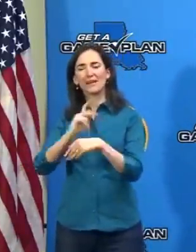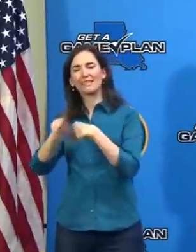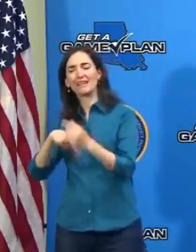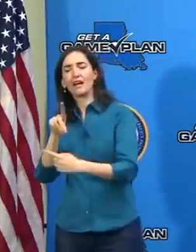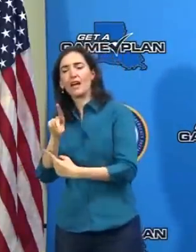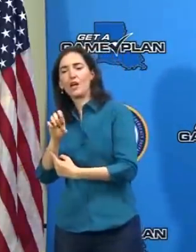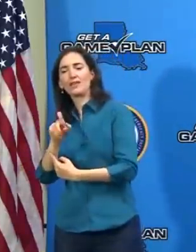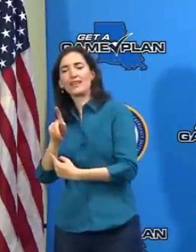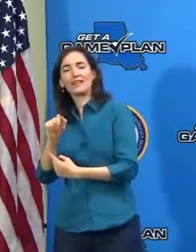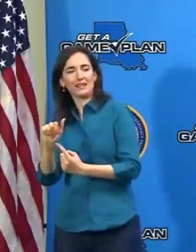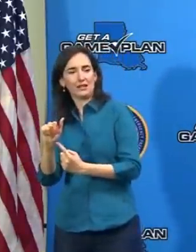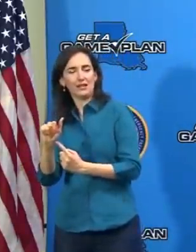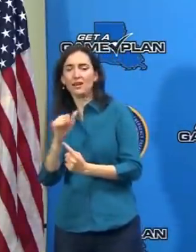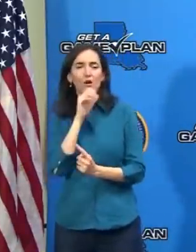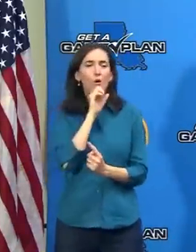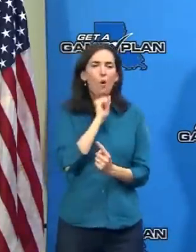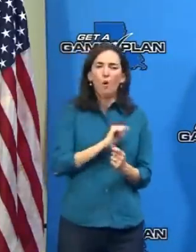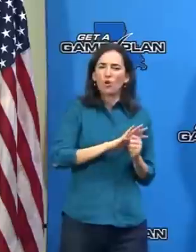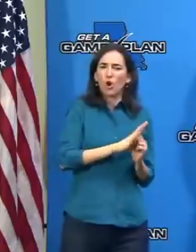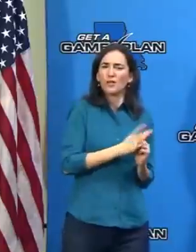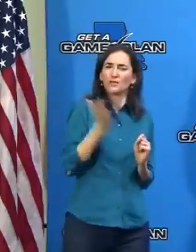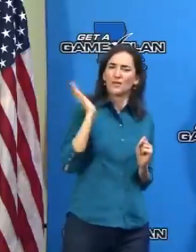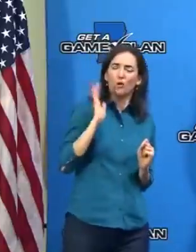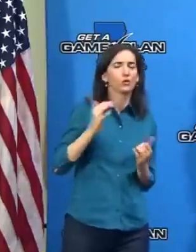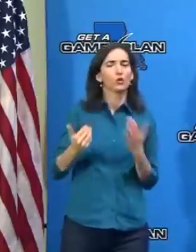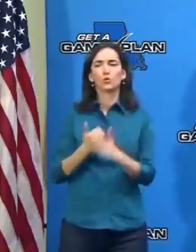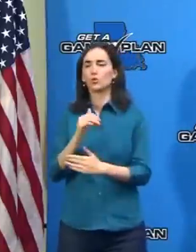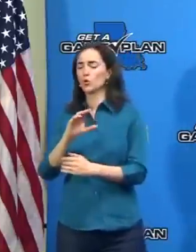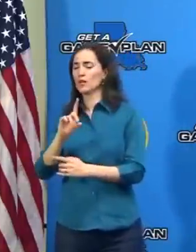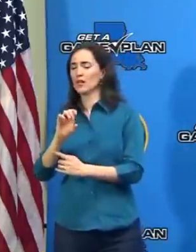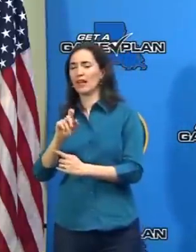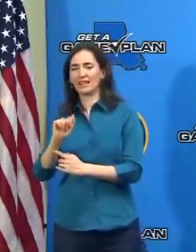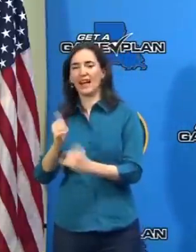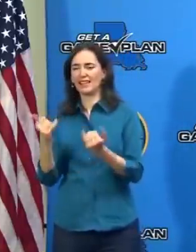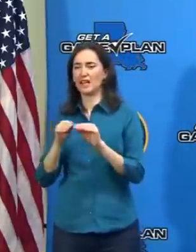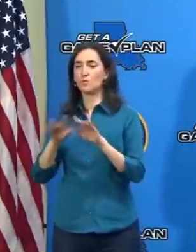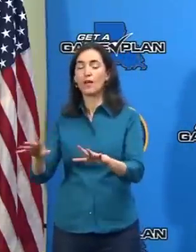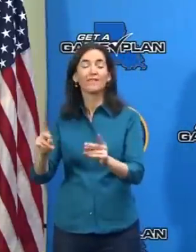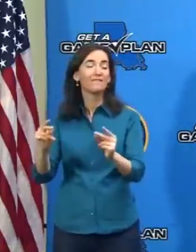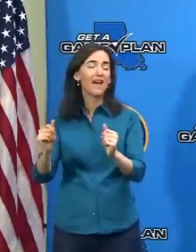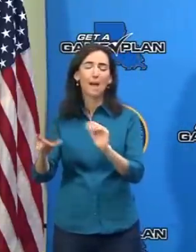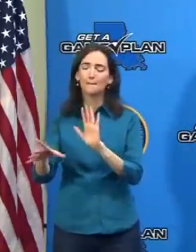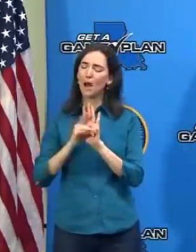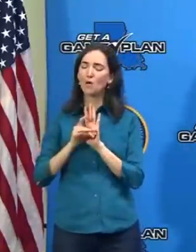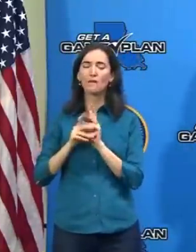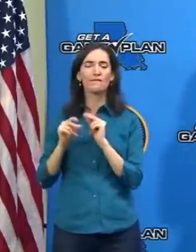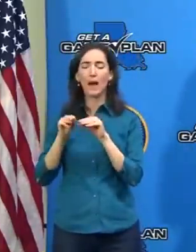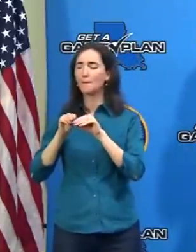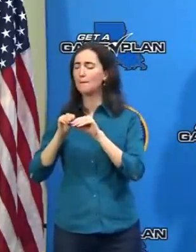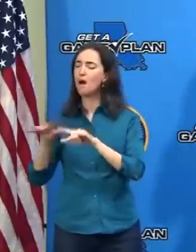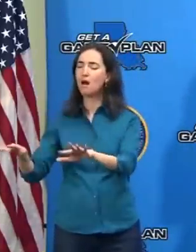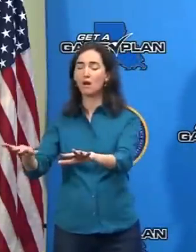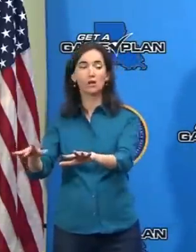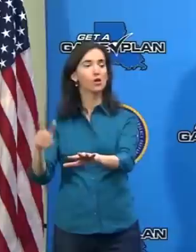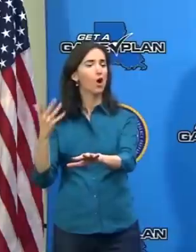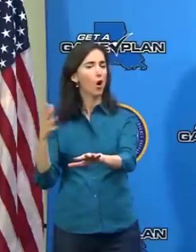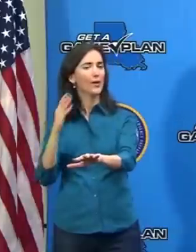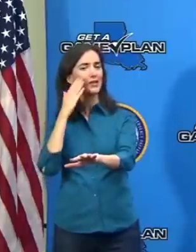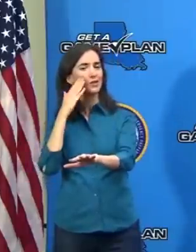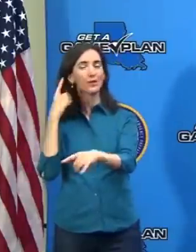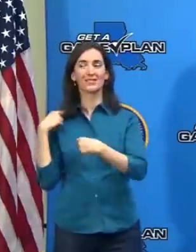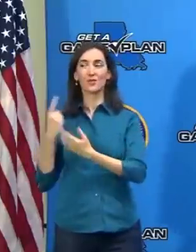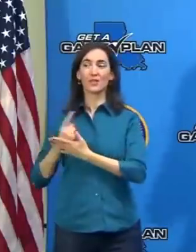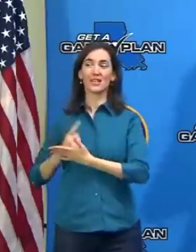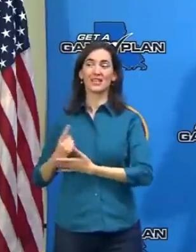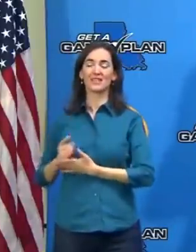is highly transmissible. And we know that. We've been dealing with this variant now for many, many weeks. And so